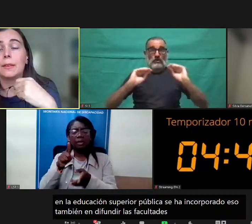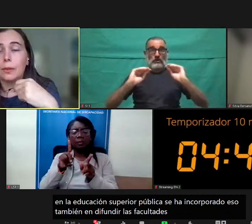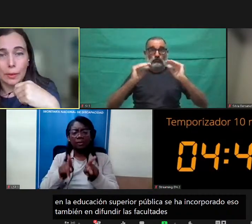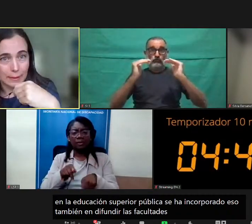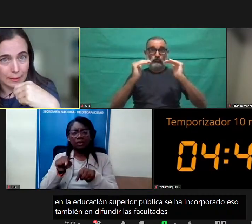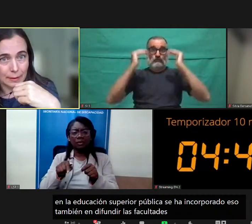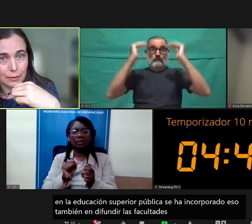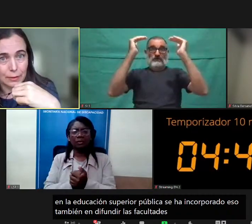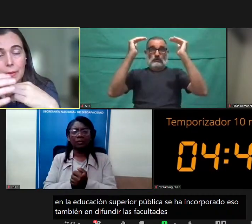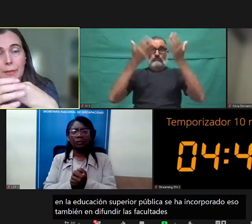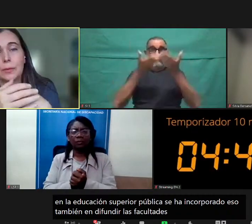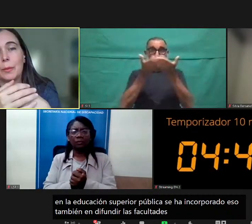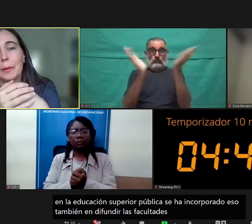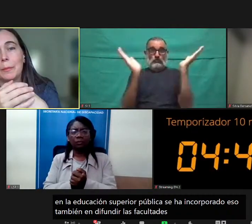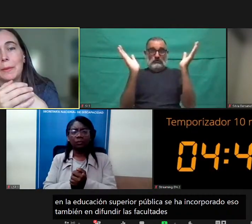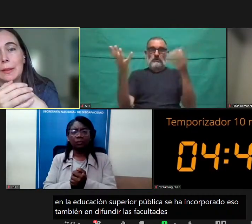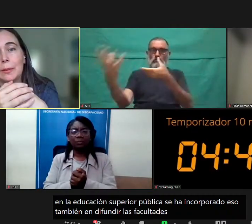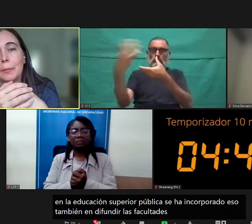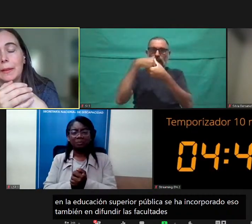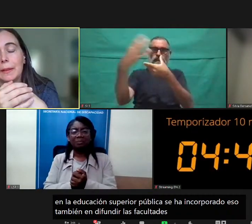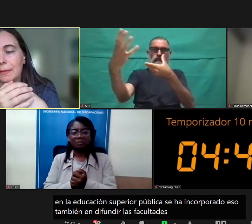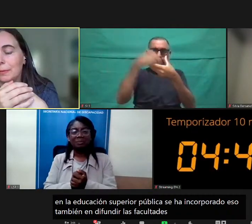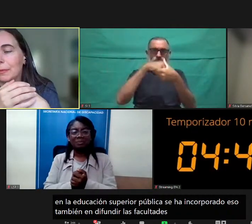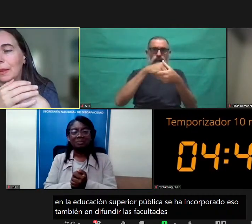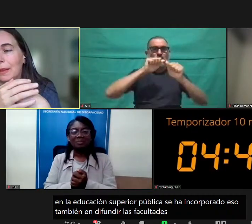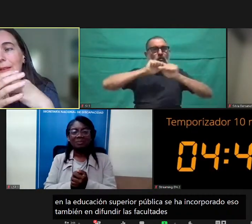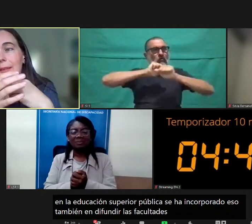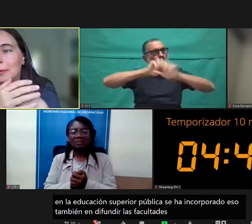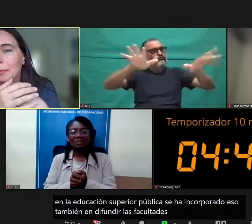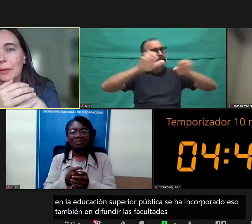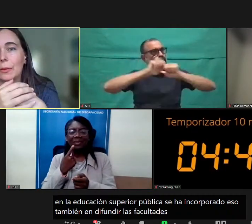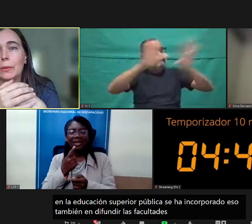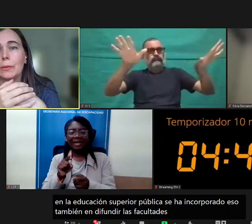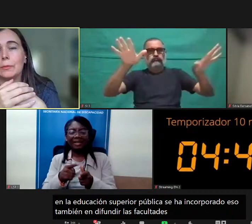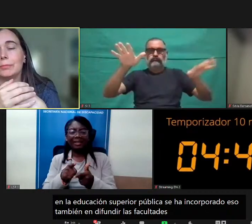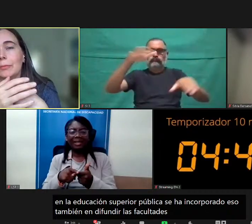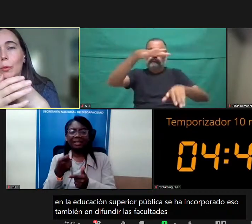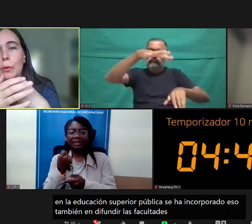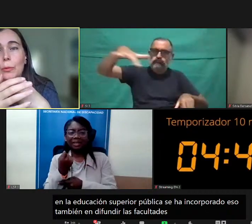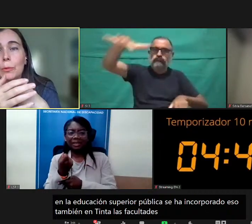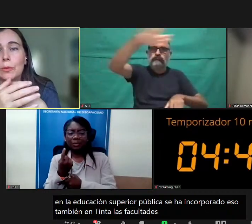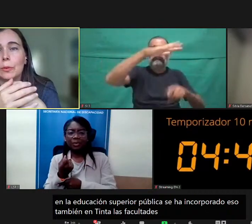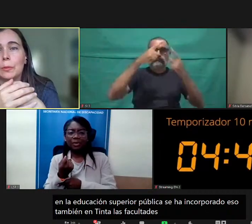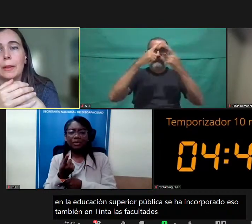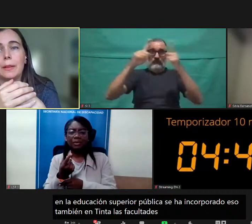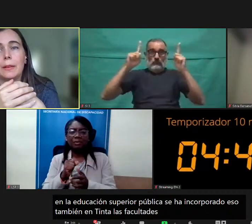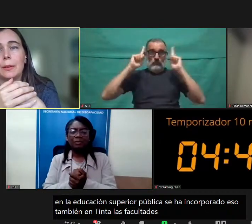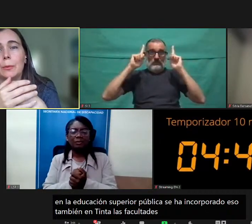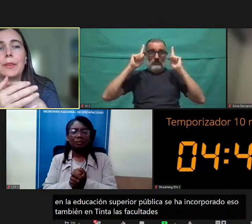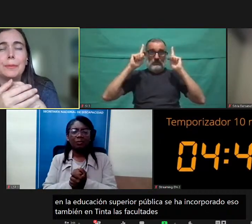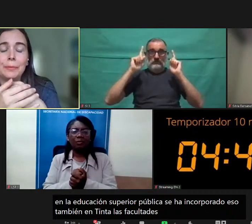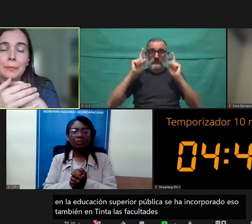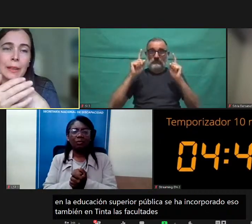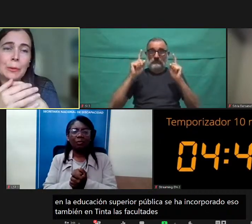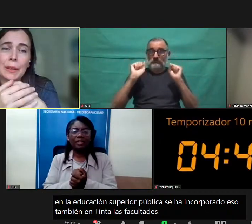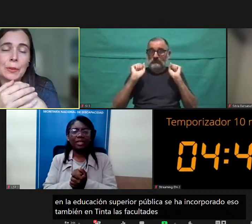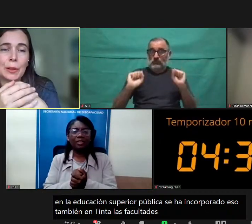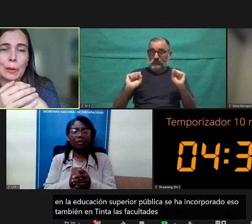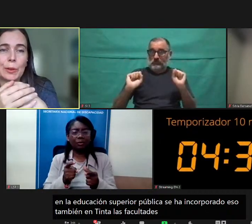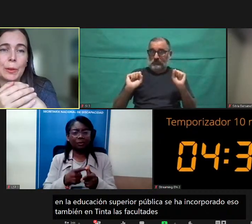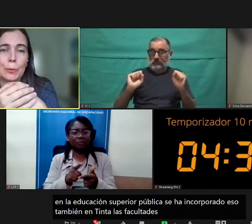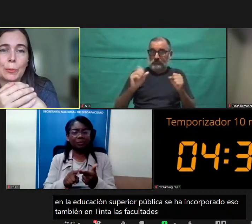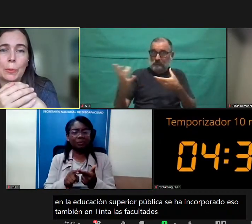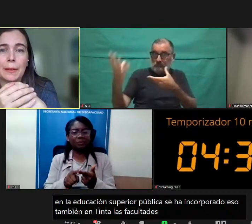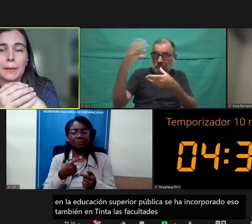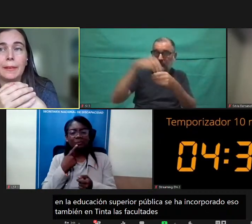for helping students with disabilities all of these actions have allowed us to increase the common